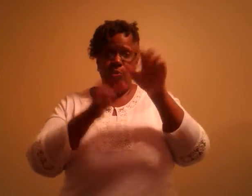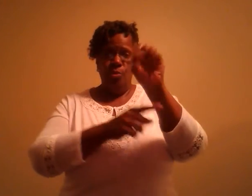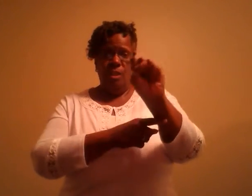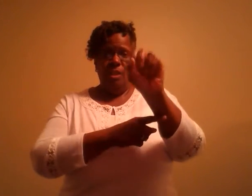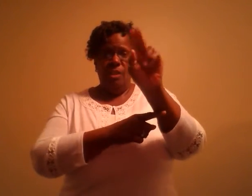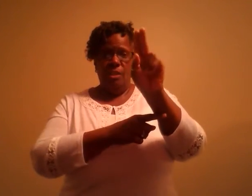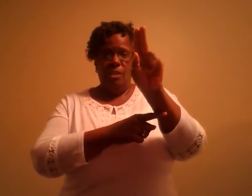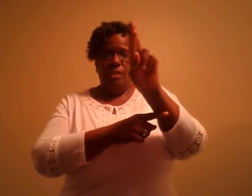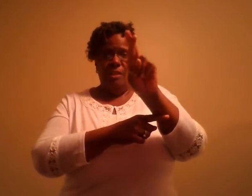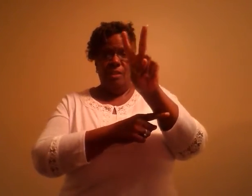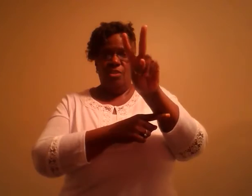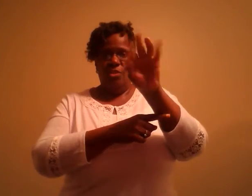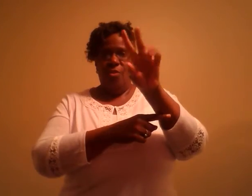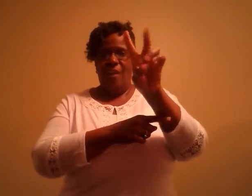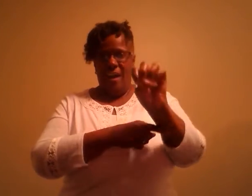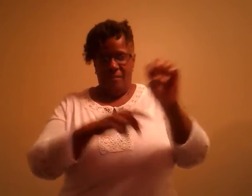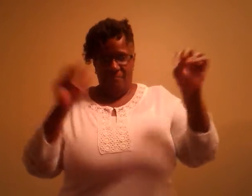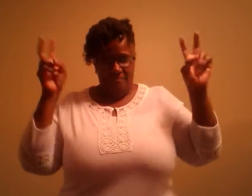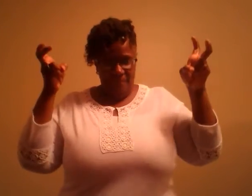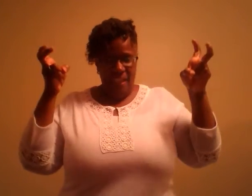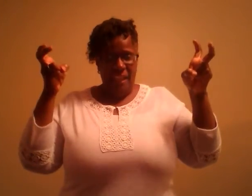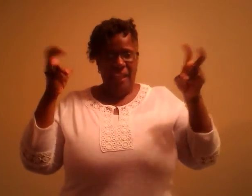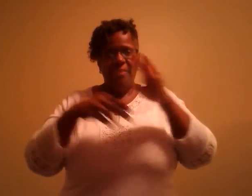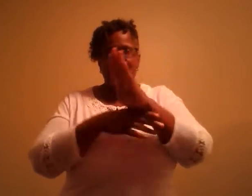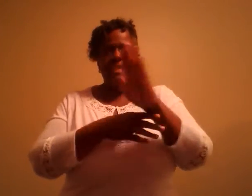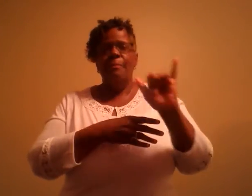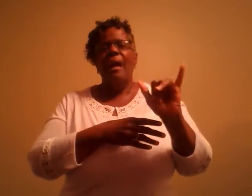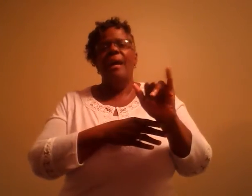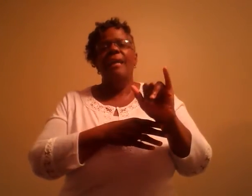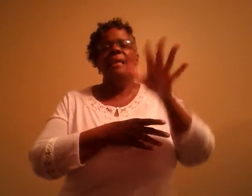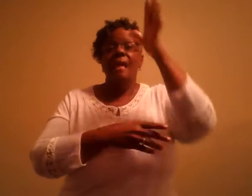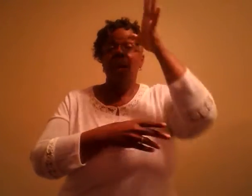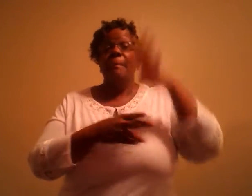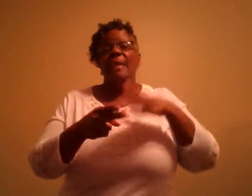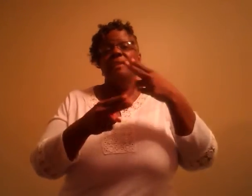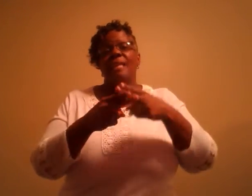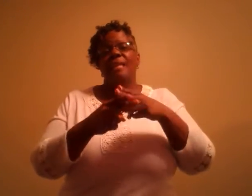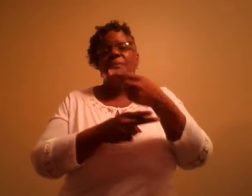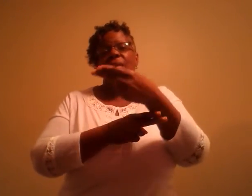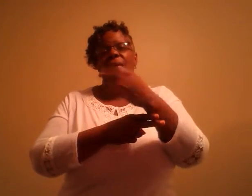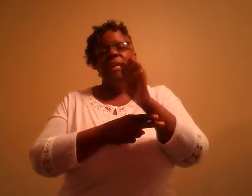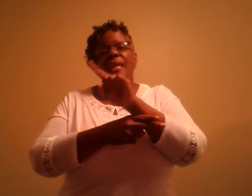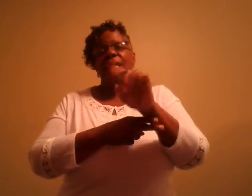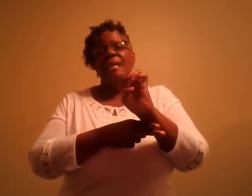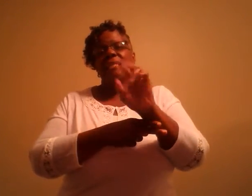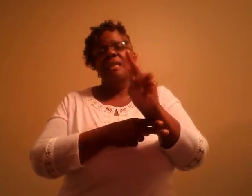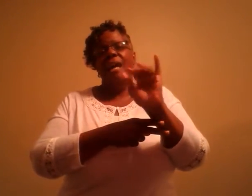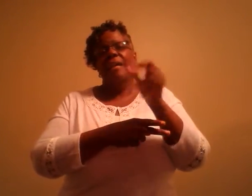survive. And that's by a man named Hezekiah